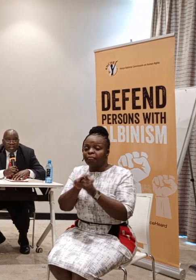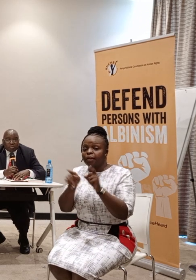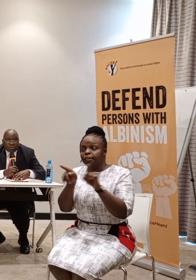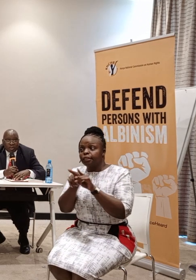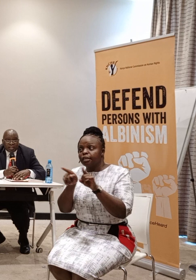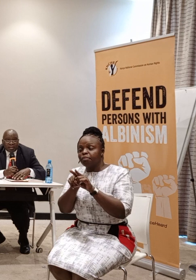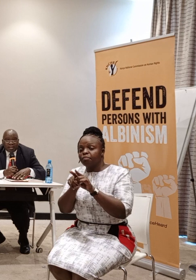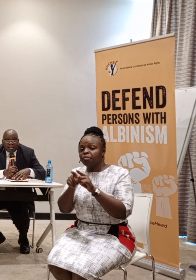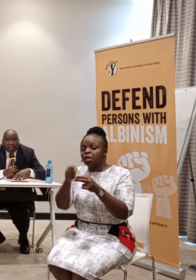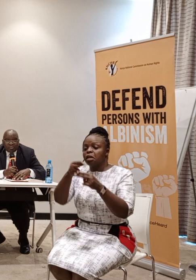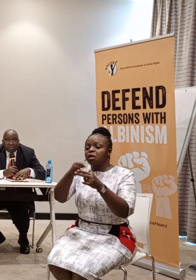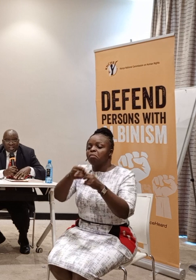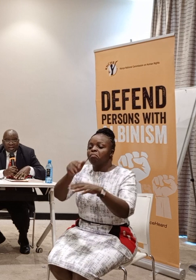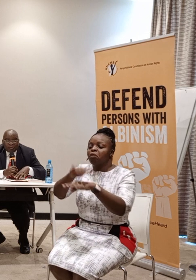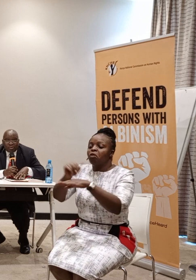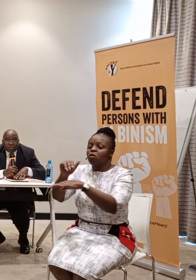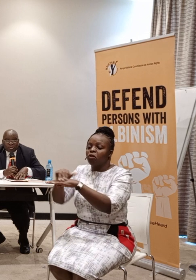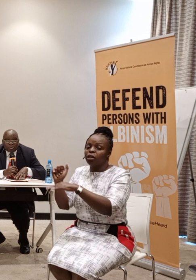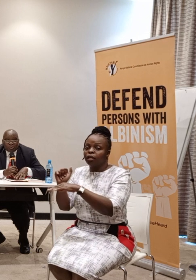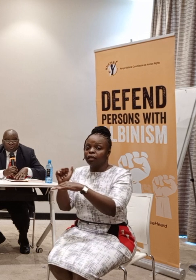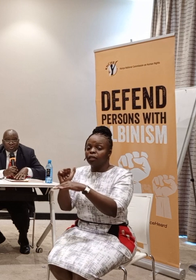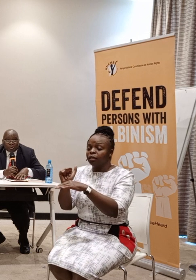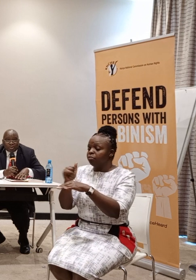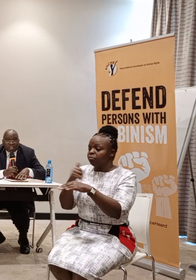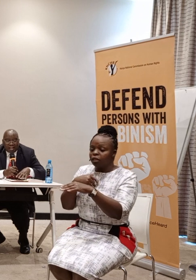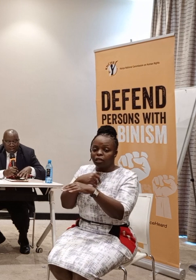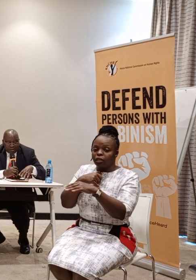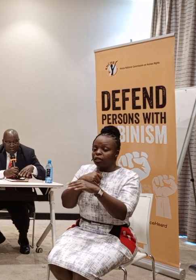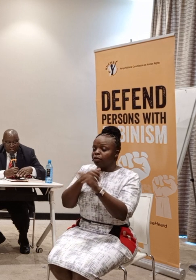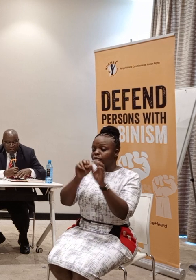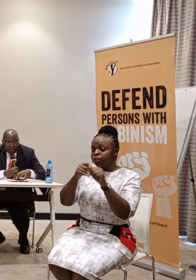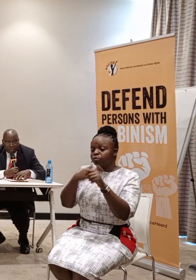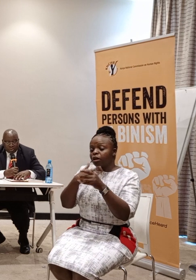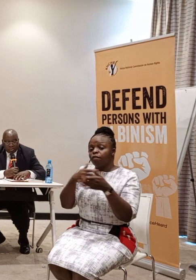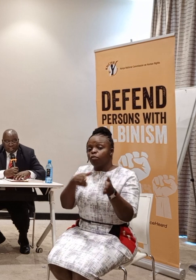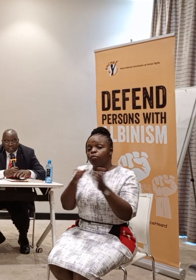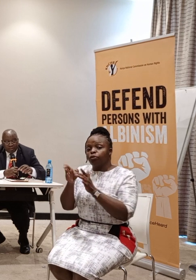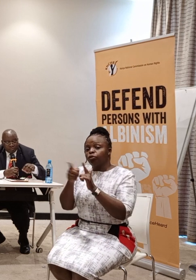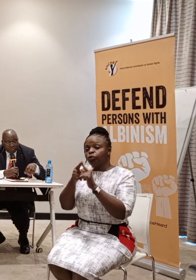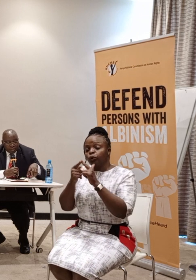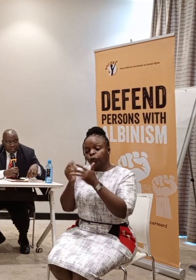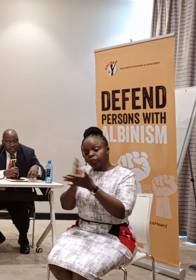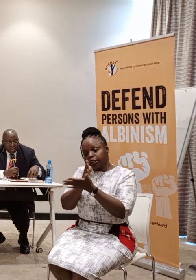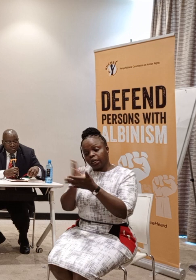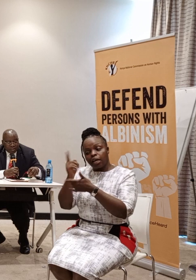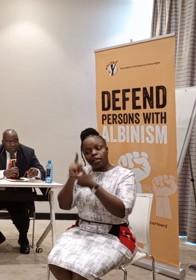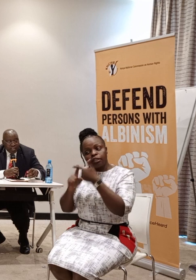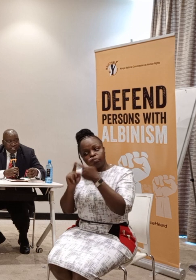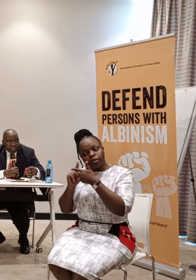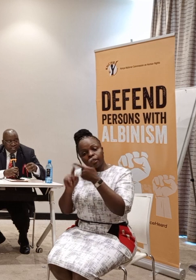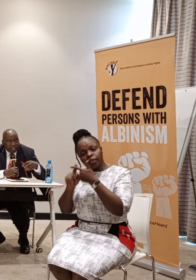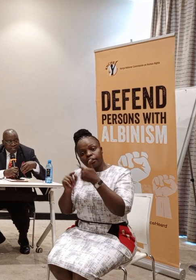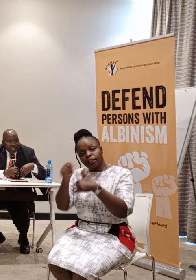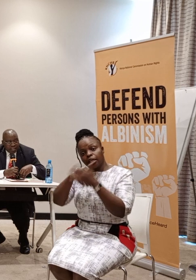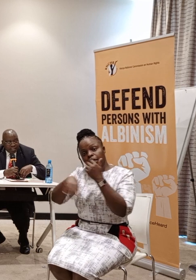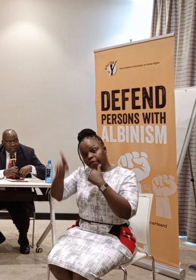even name calling. Because I didn't have the opportunity to also share our experience right in my